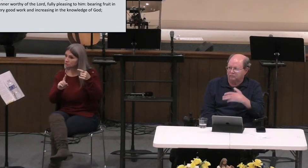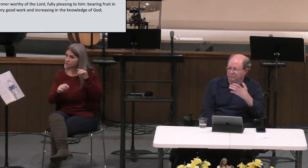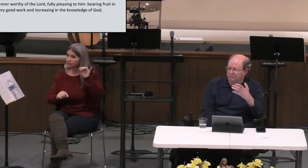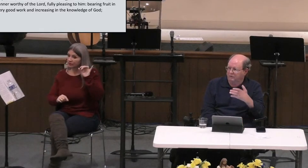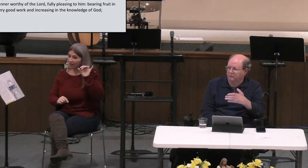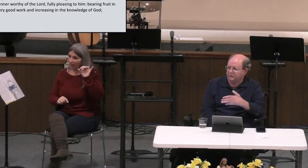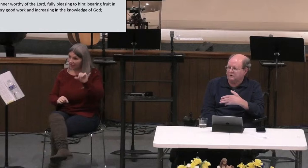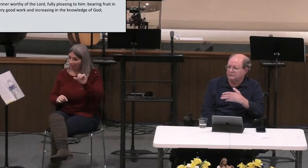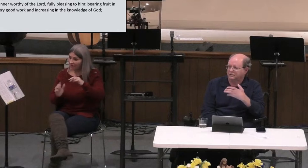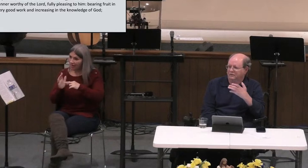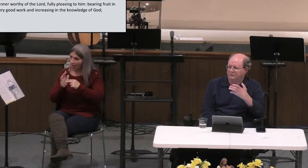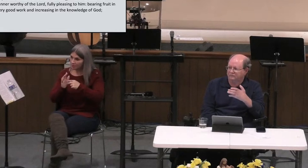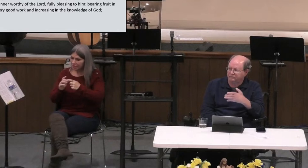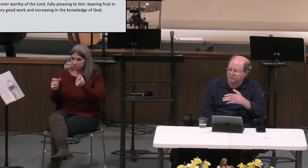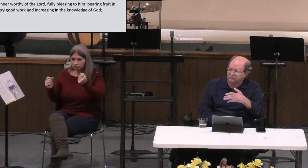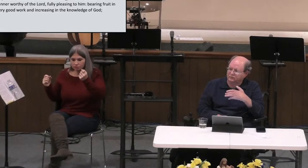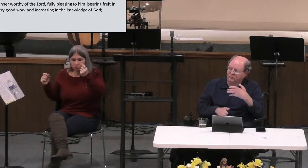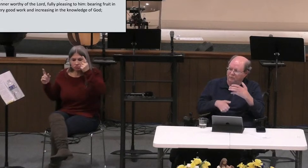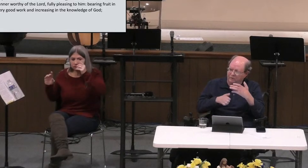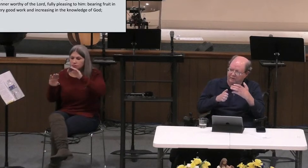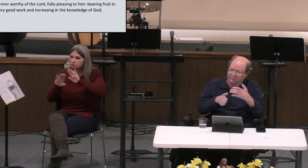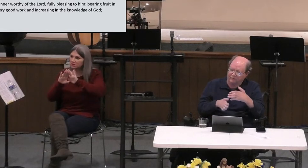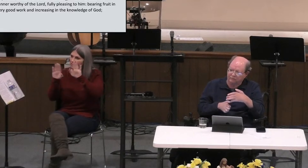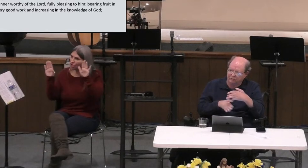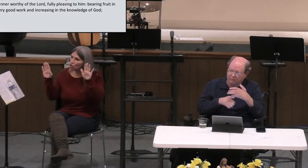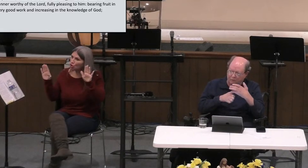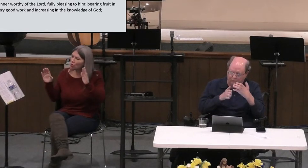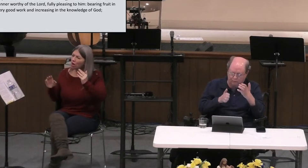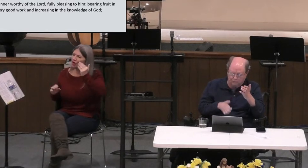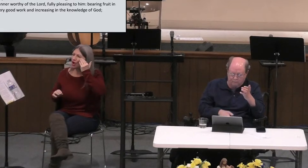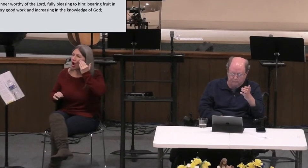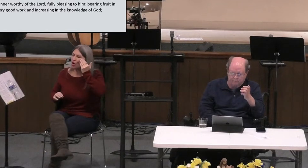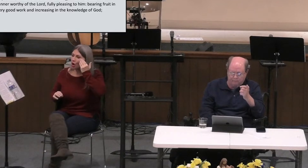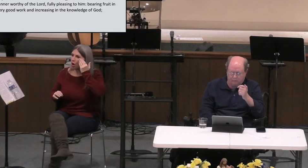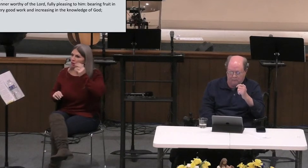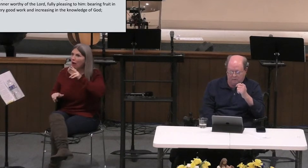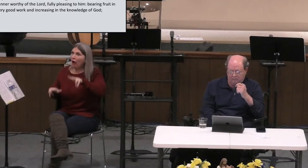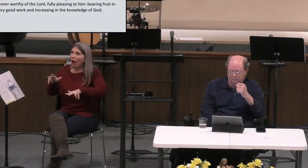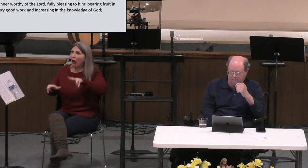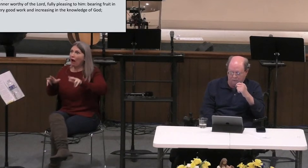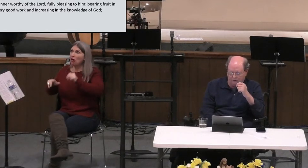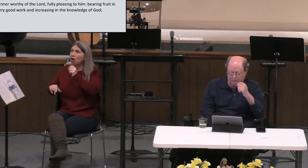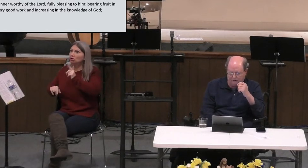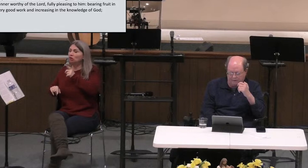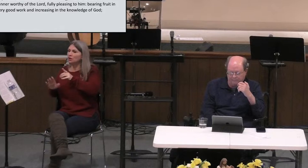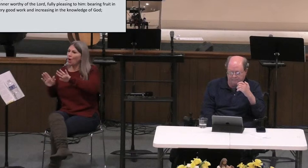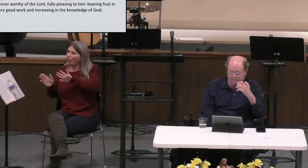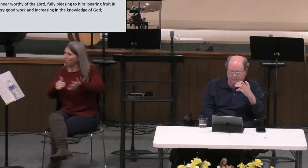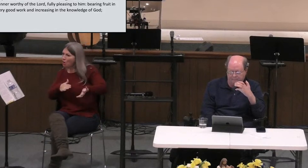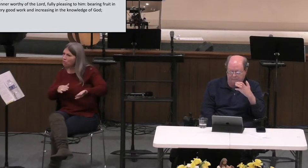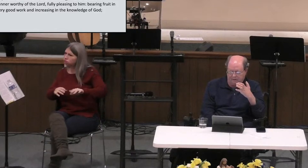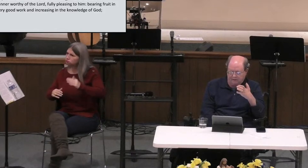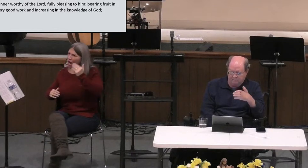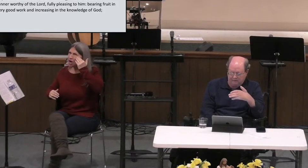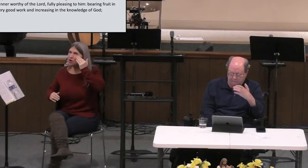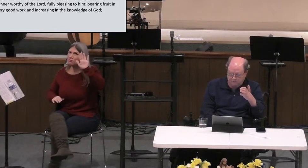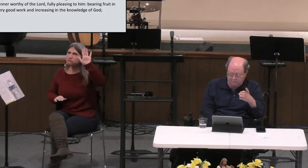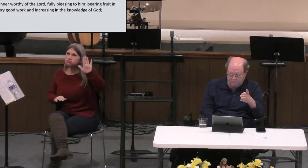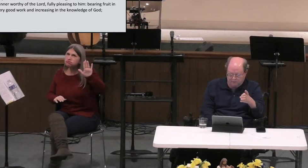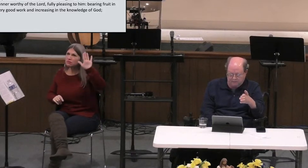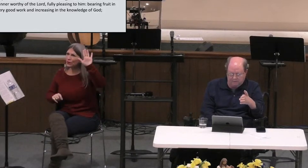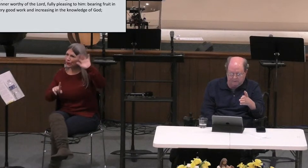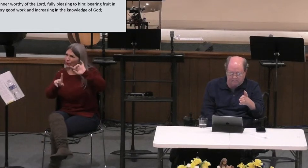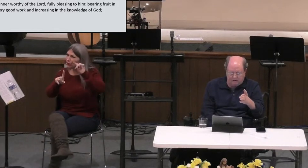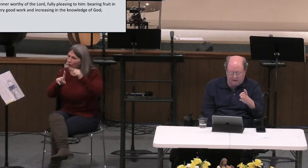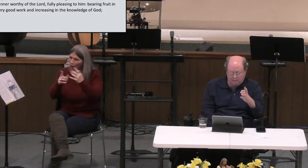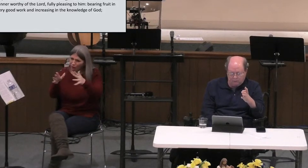is overflowing. It's filled to the brim. There's no more room for anything else to